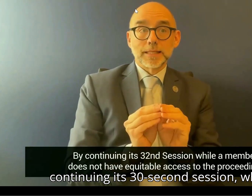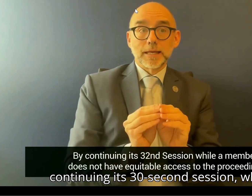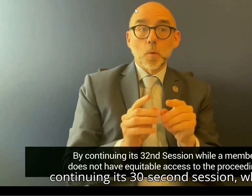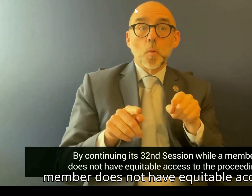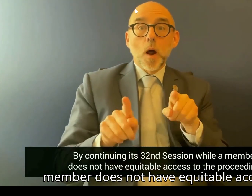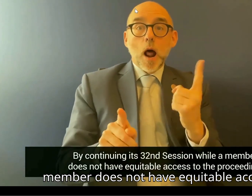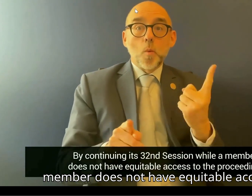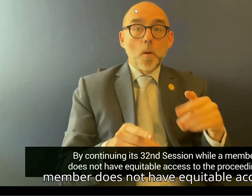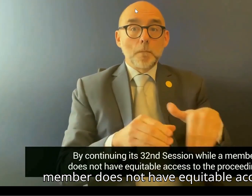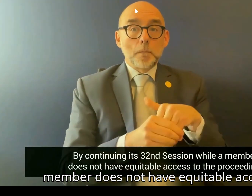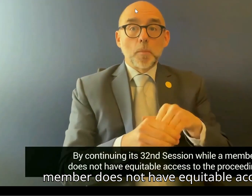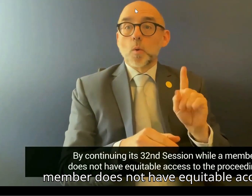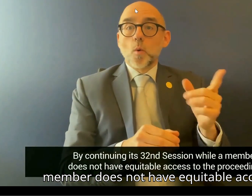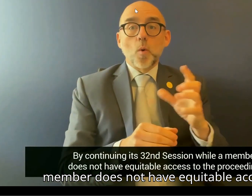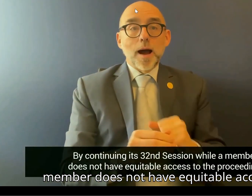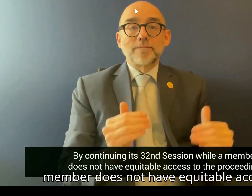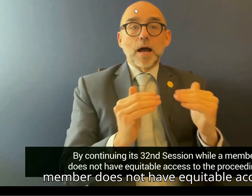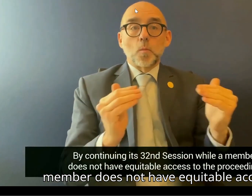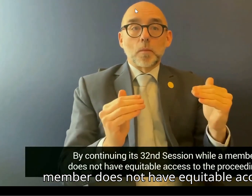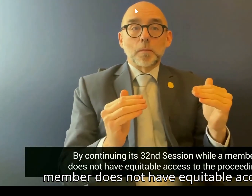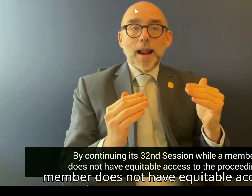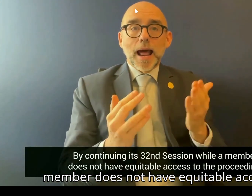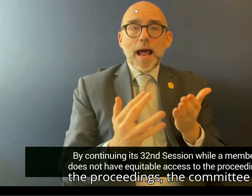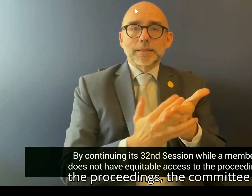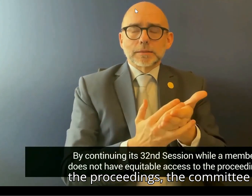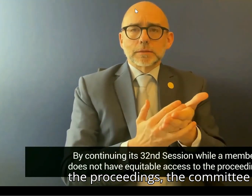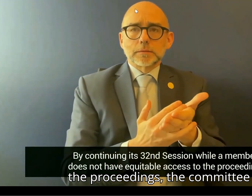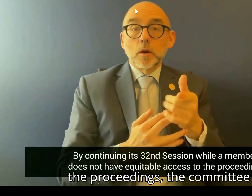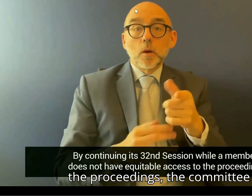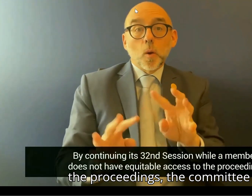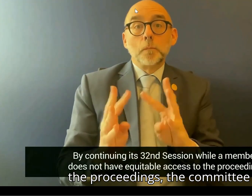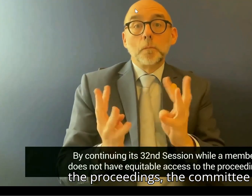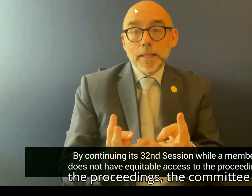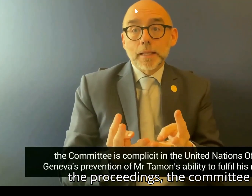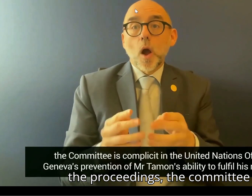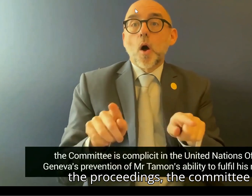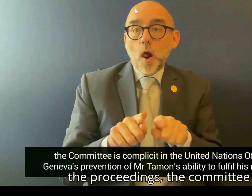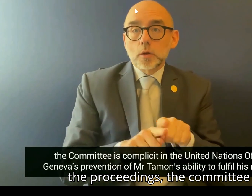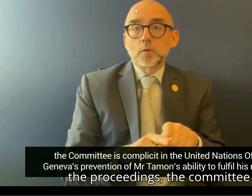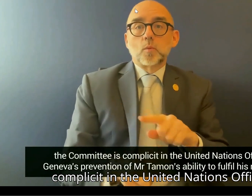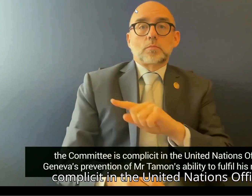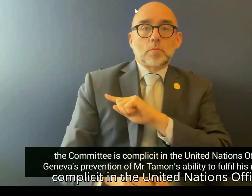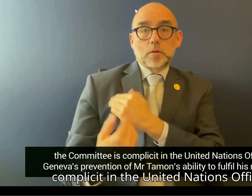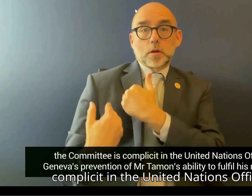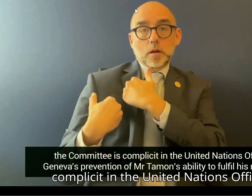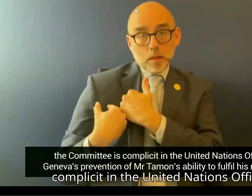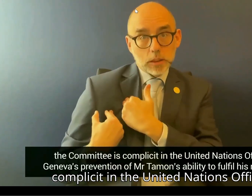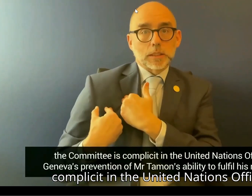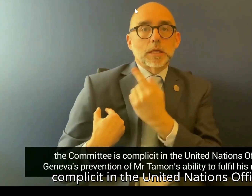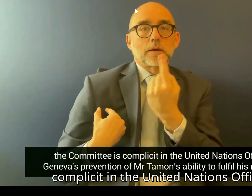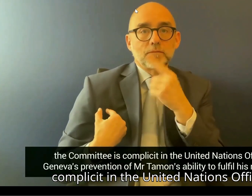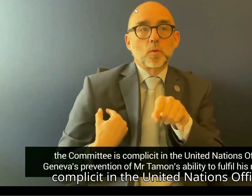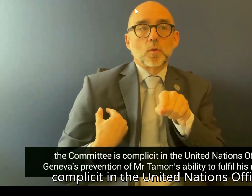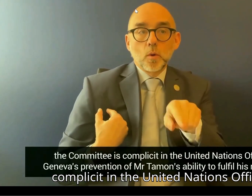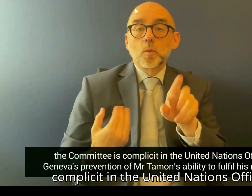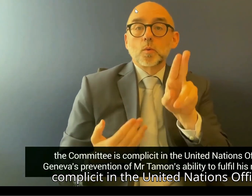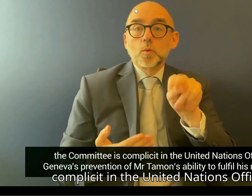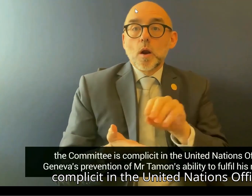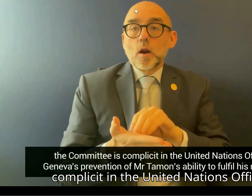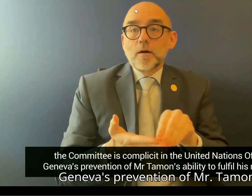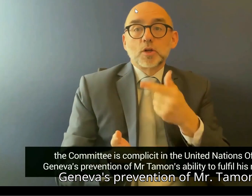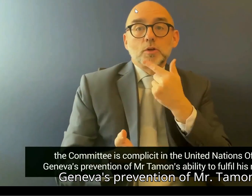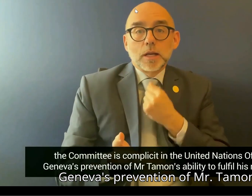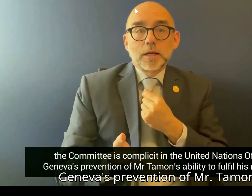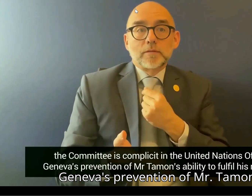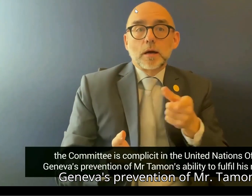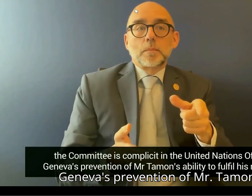session, while a member does not have equitable access to the proceedings, the committee is complicit in the United Nations office